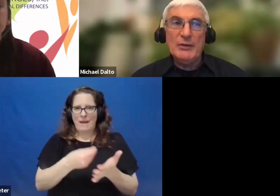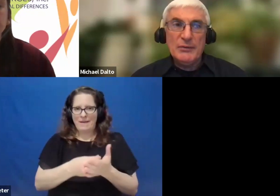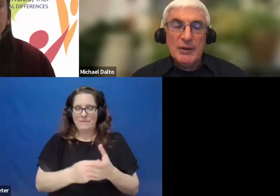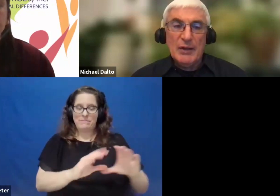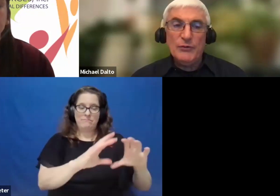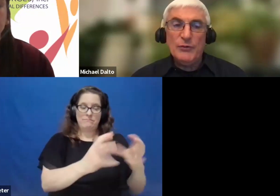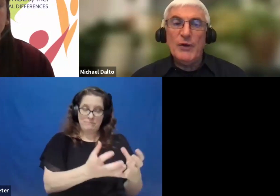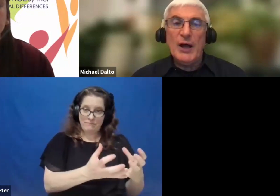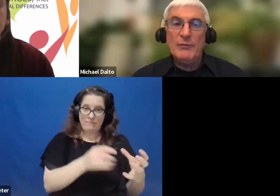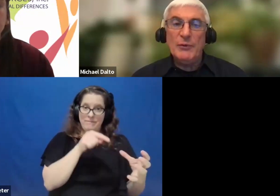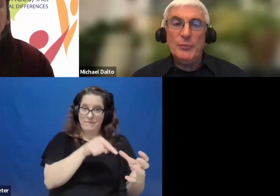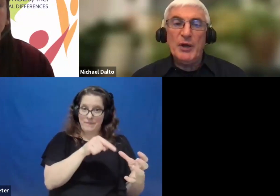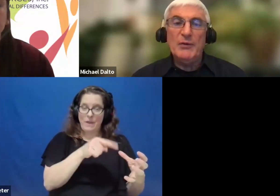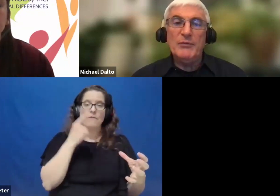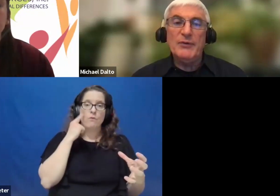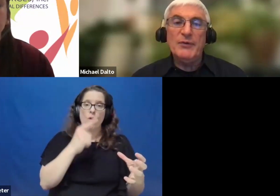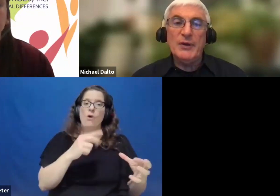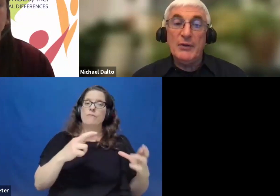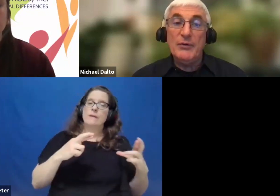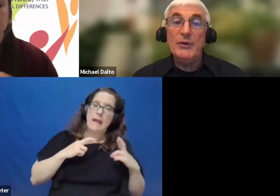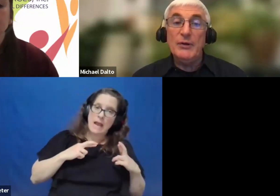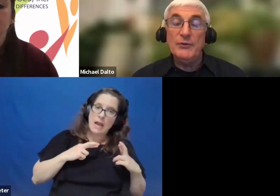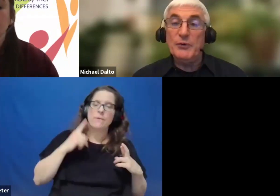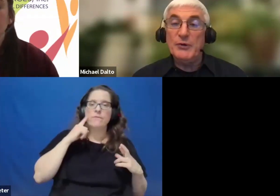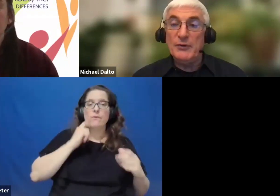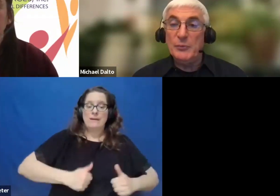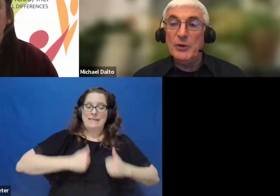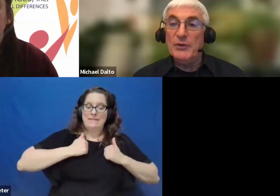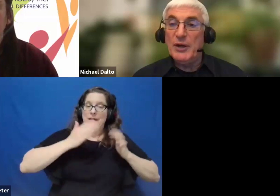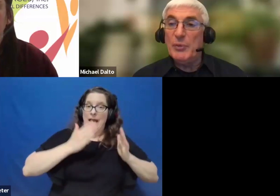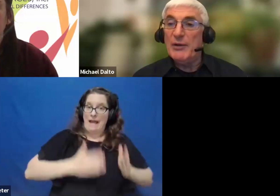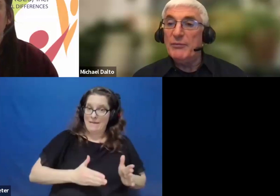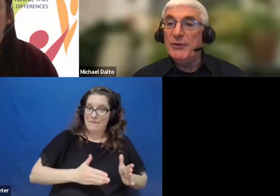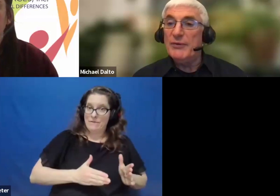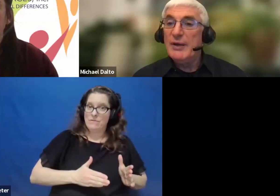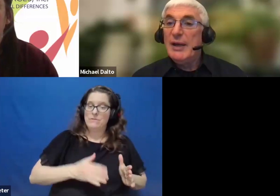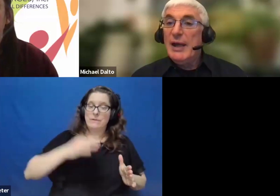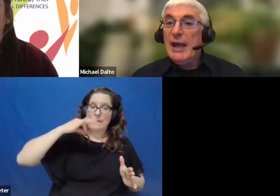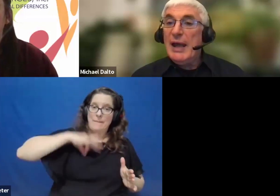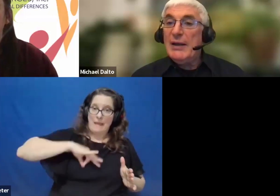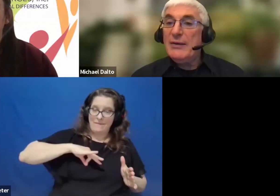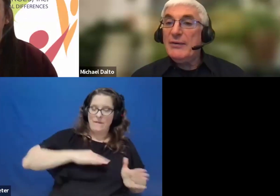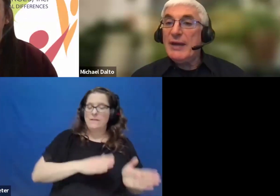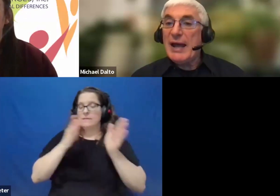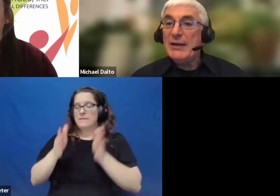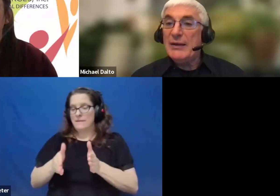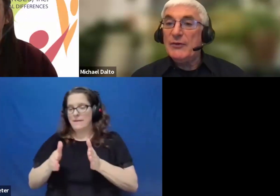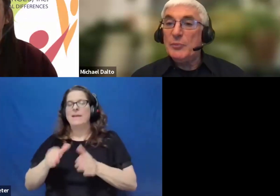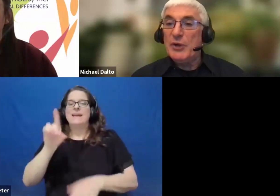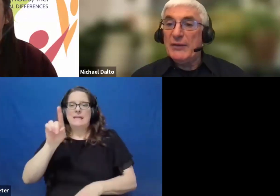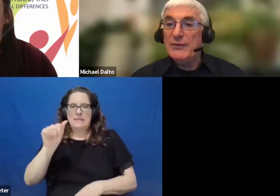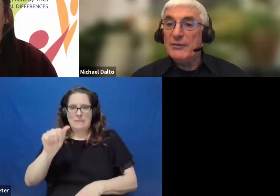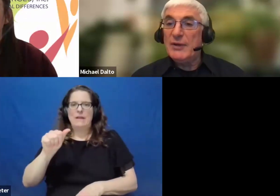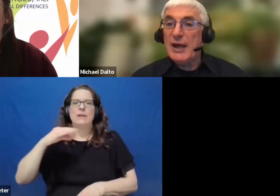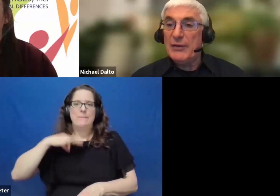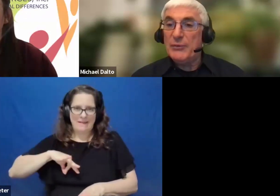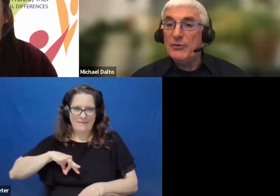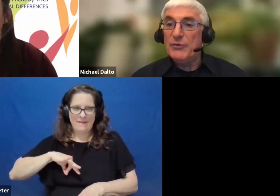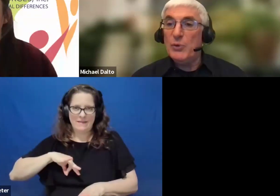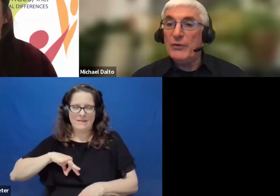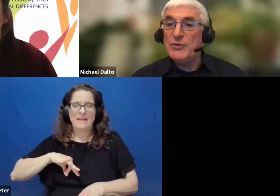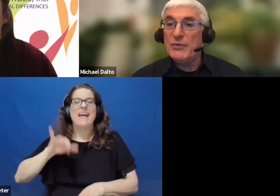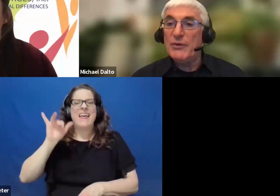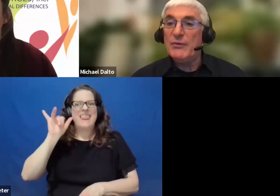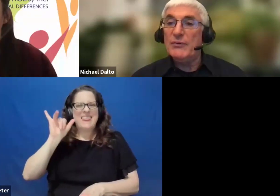retirement and survivors benefits. The other is for disability benefits. And that explains